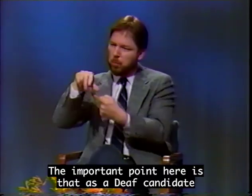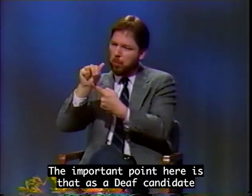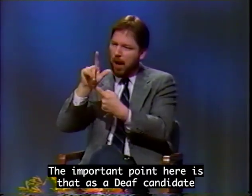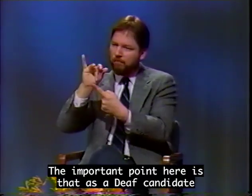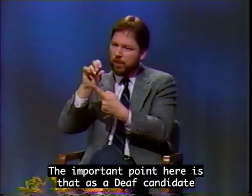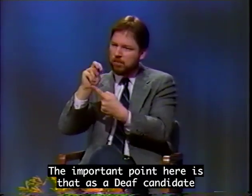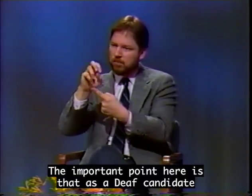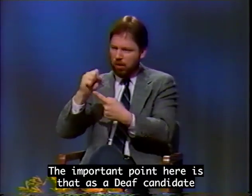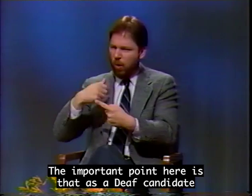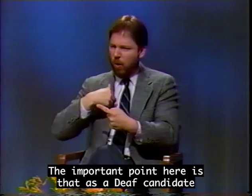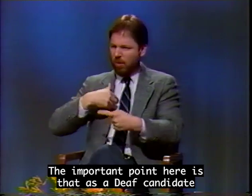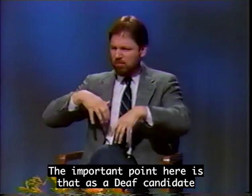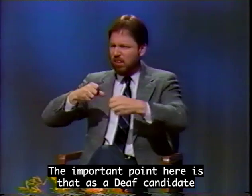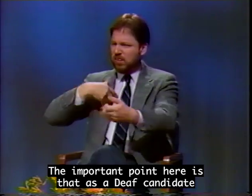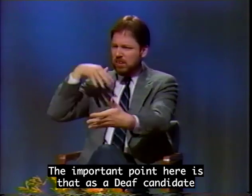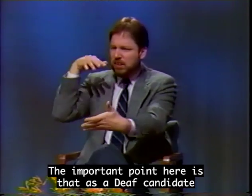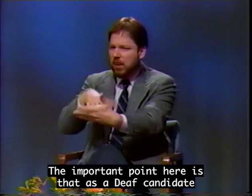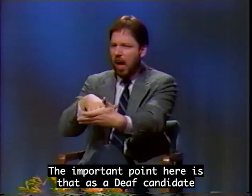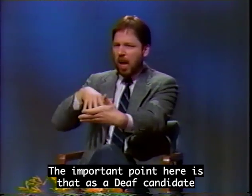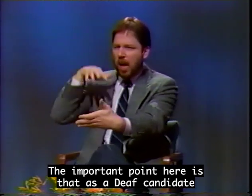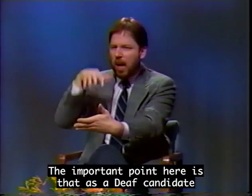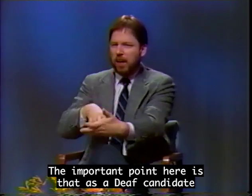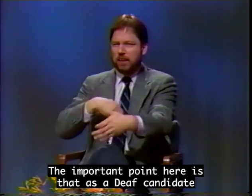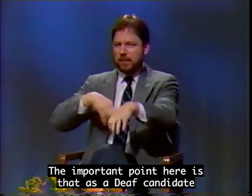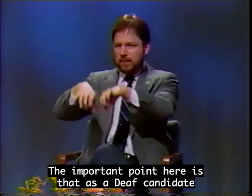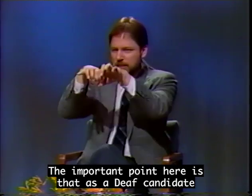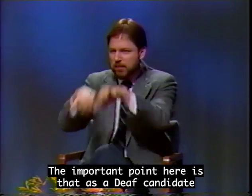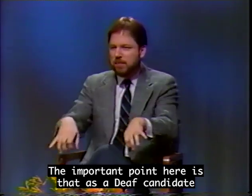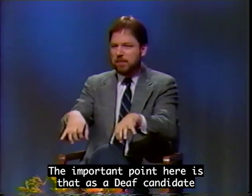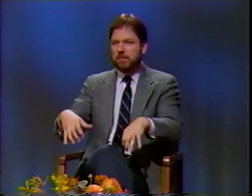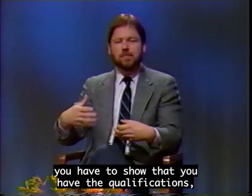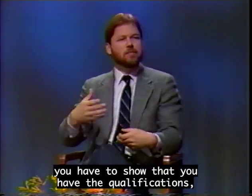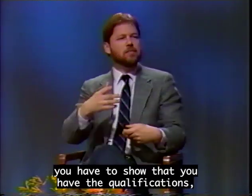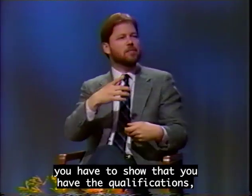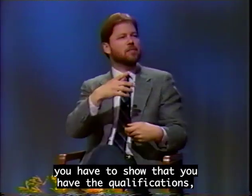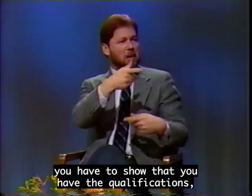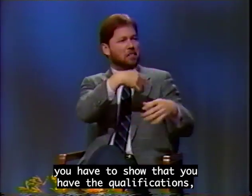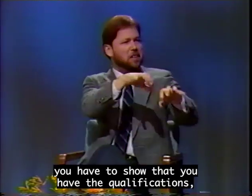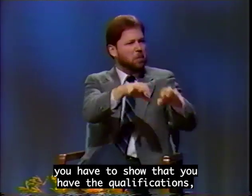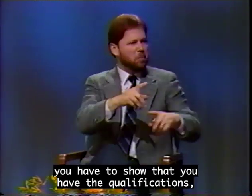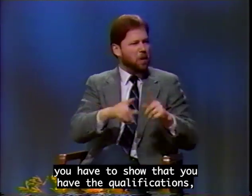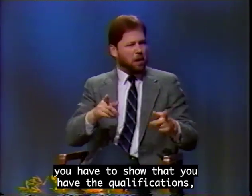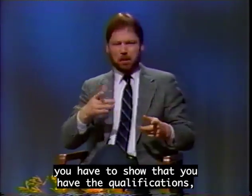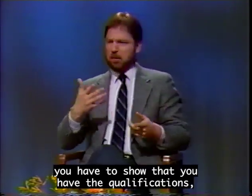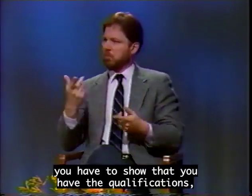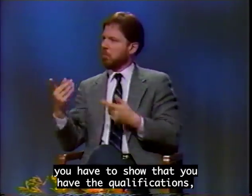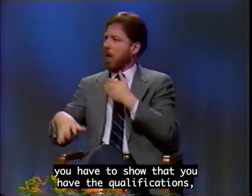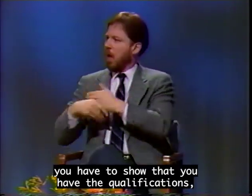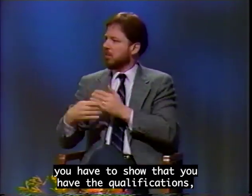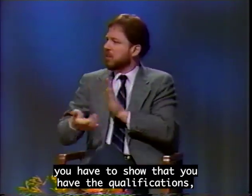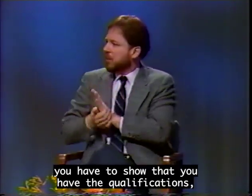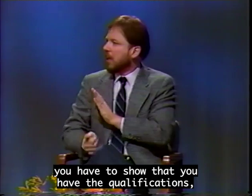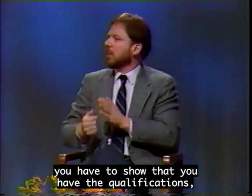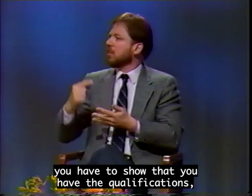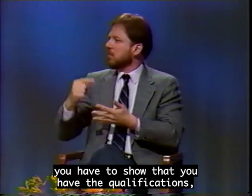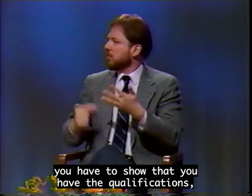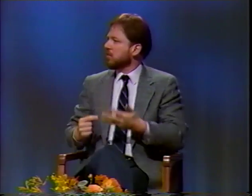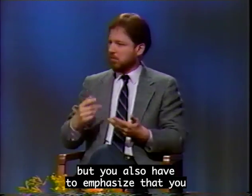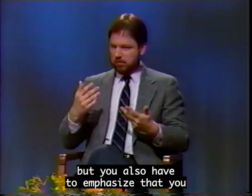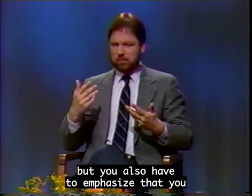the important point here is that as a deaf candidate, you have to show that you have the qualifications, but you